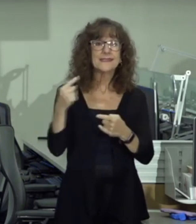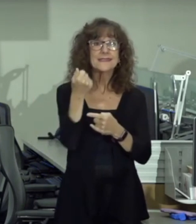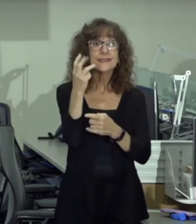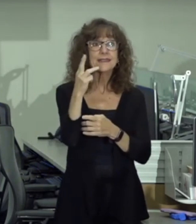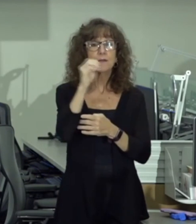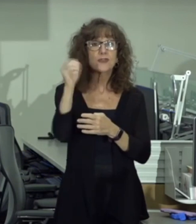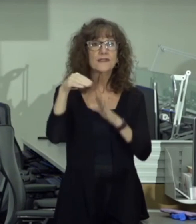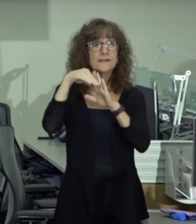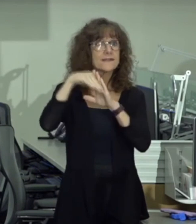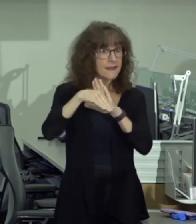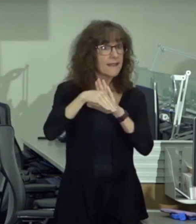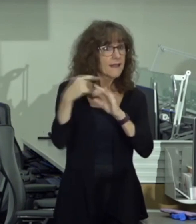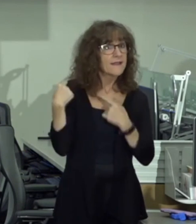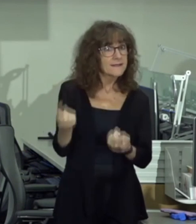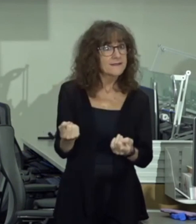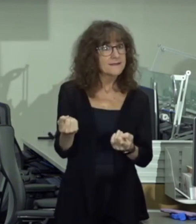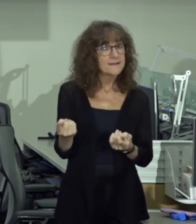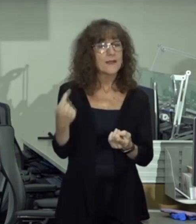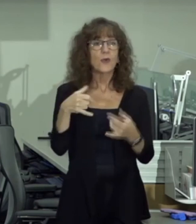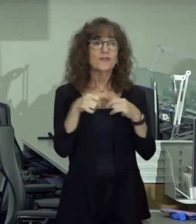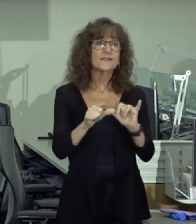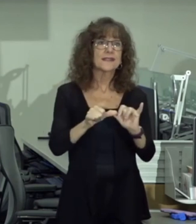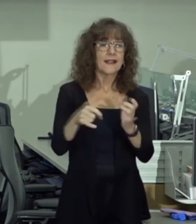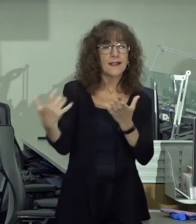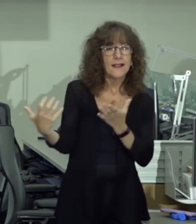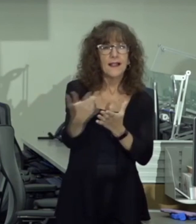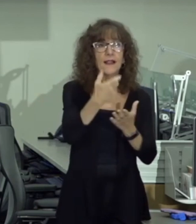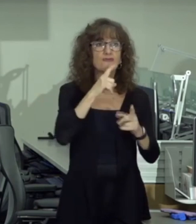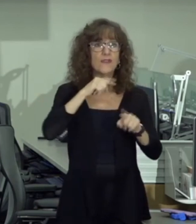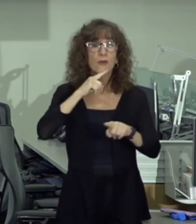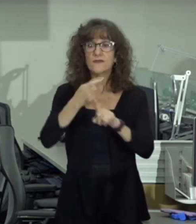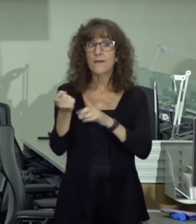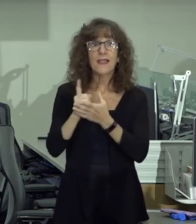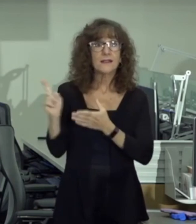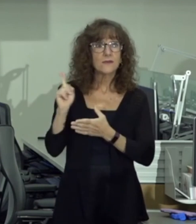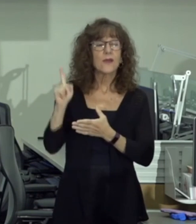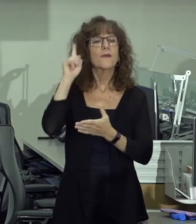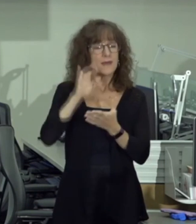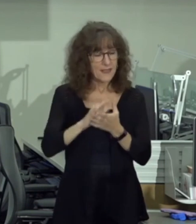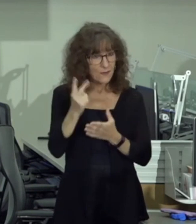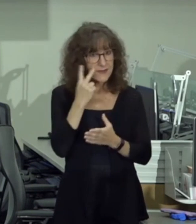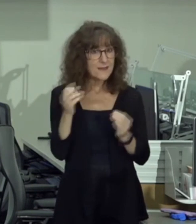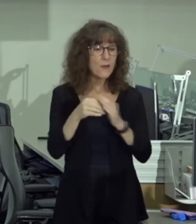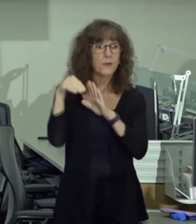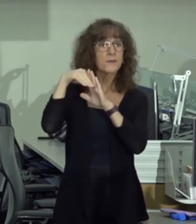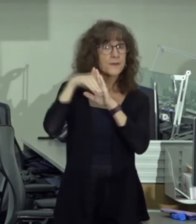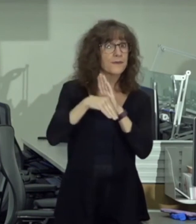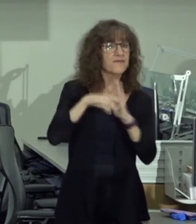16% decline. While we're still gathering reports from last week, we believe we will see a further reduction.